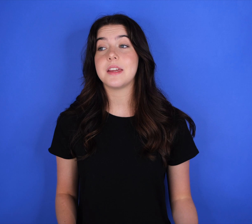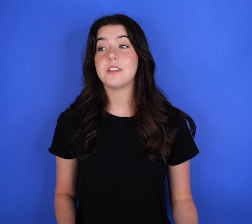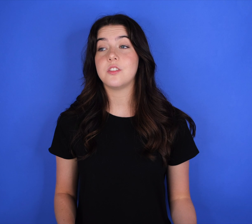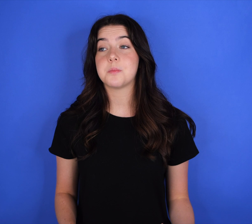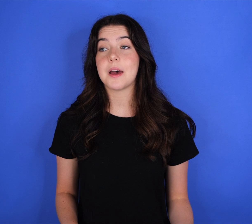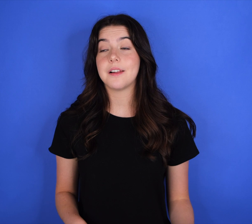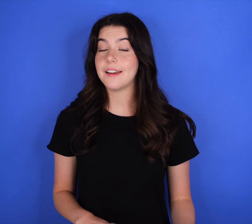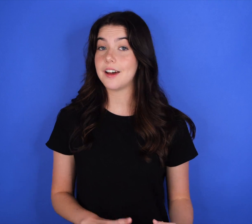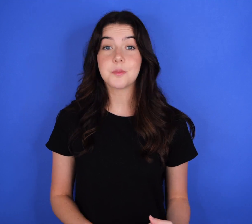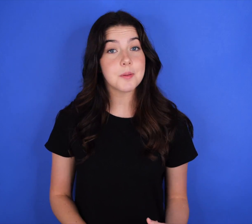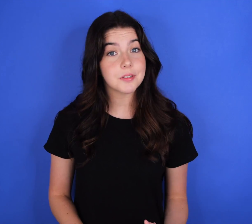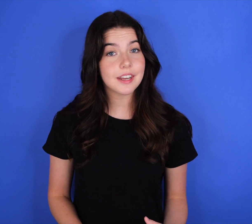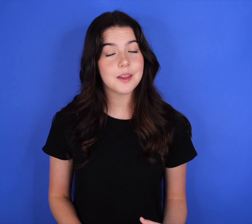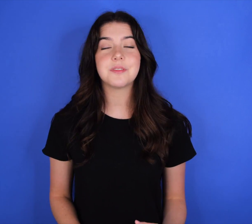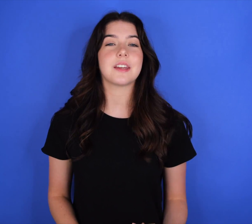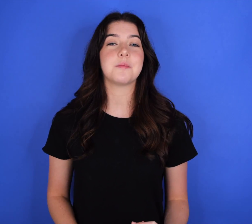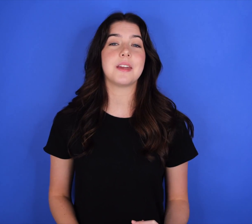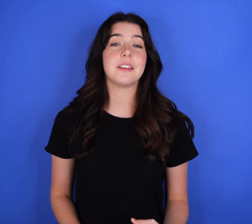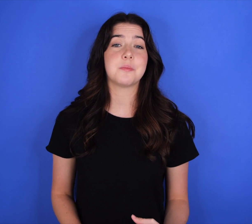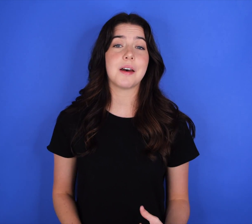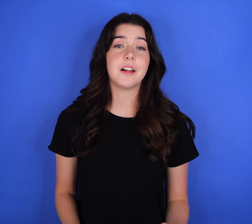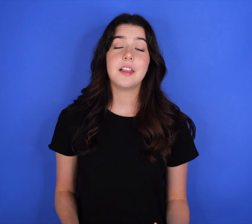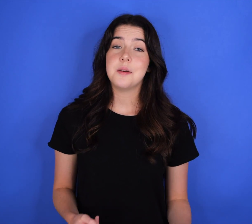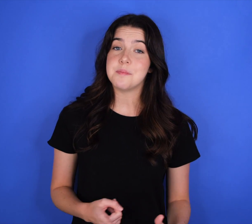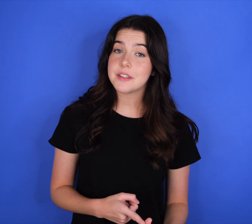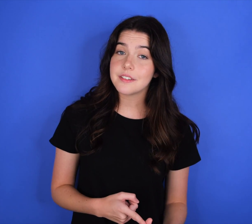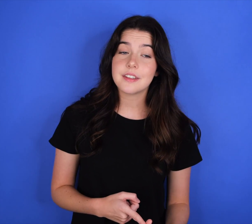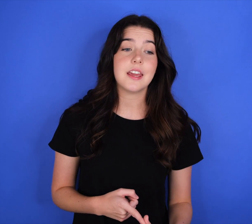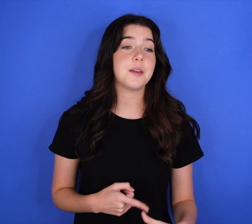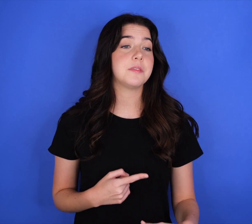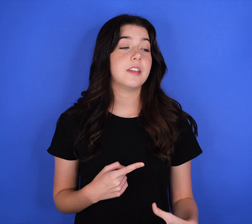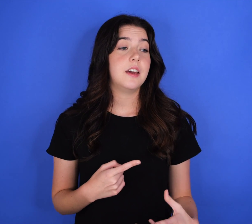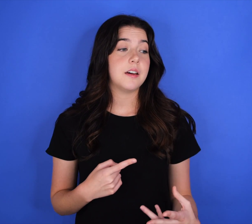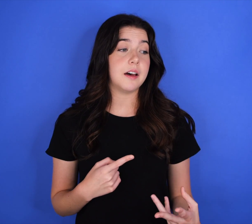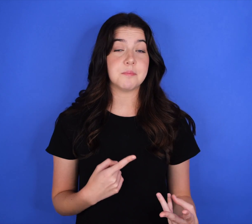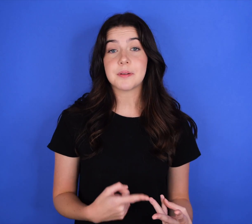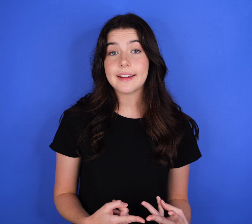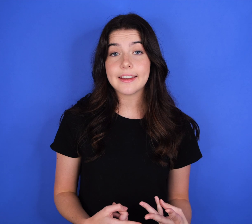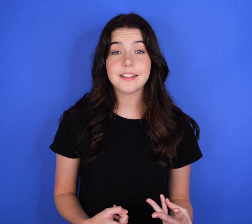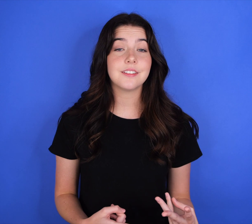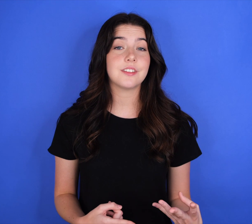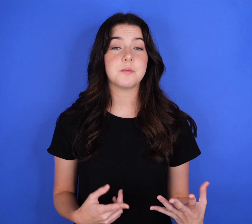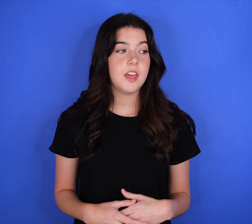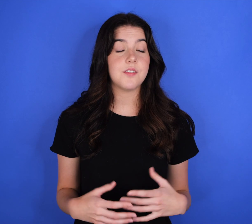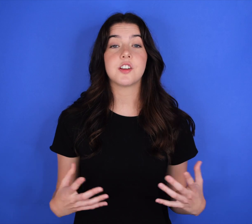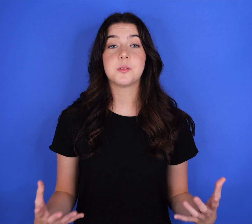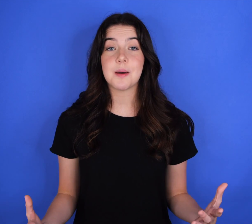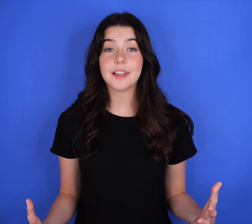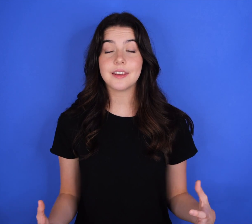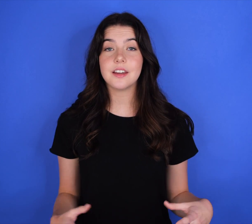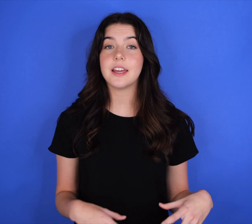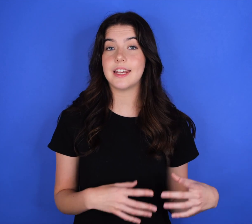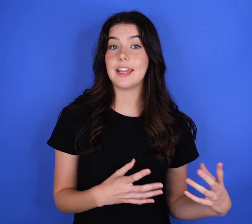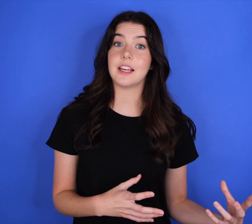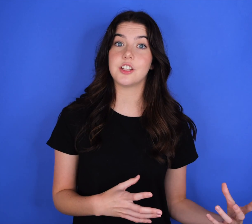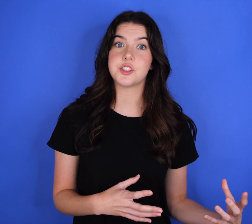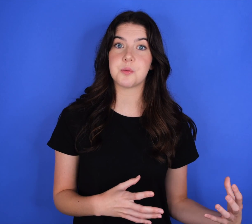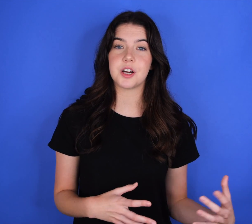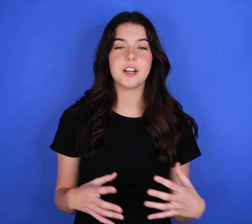to spell other people's names, it can be to spell business names, brands. If you're spelling an English word